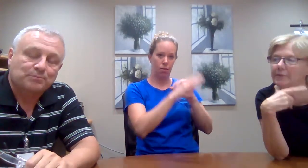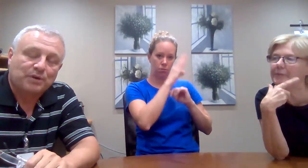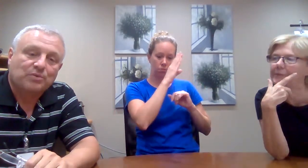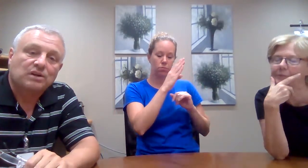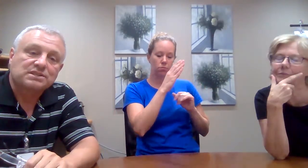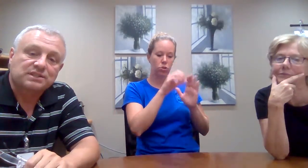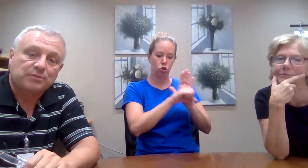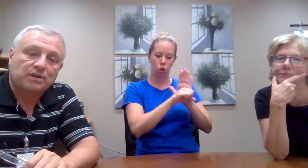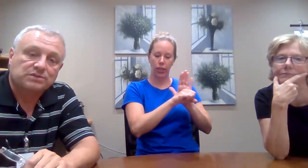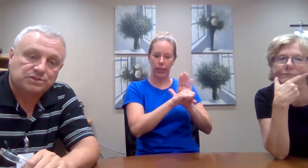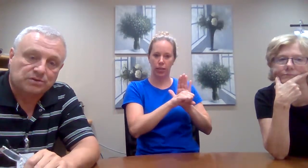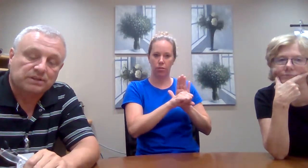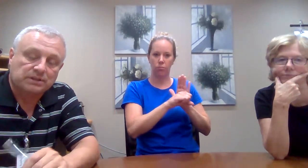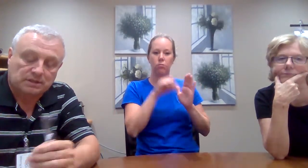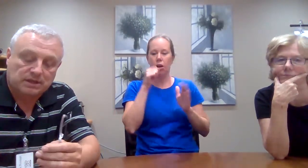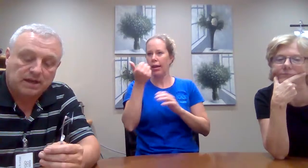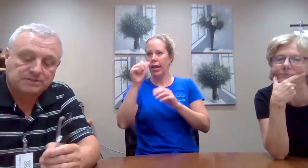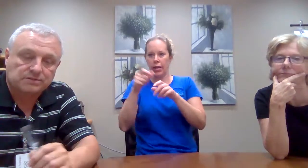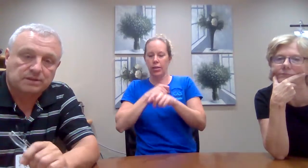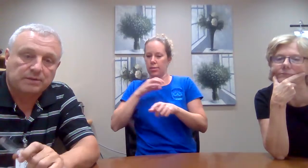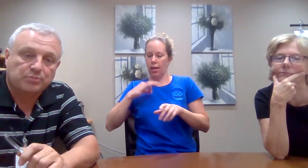sorry, my apologies. Email